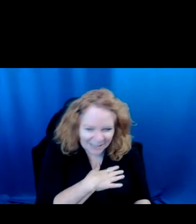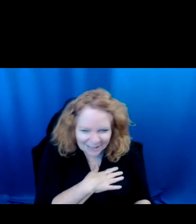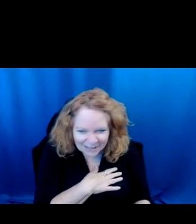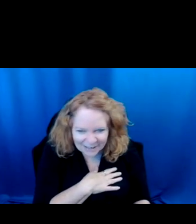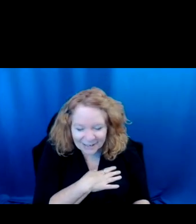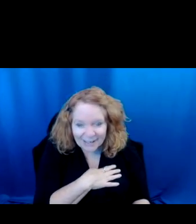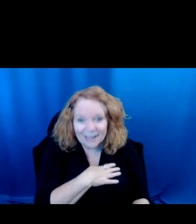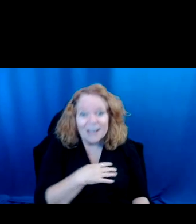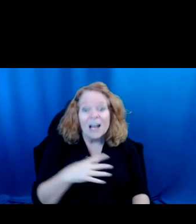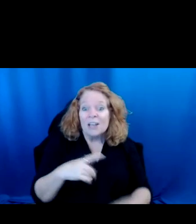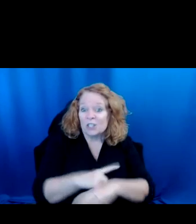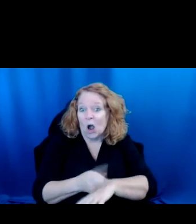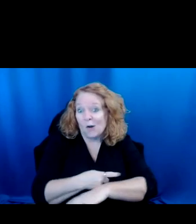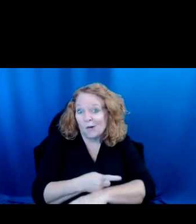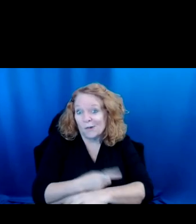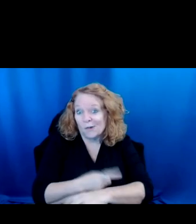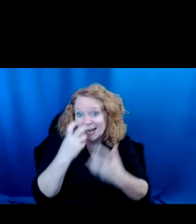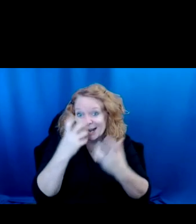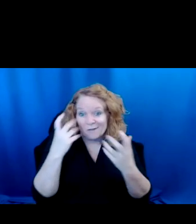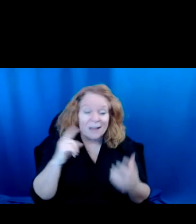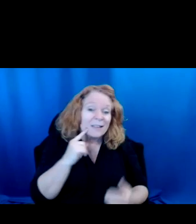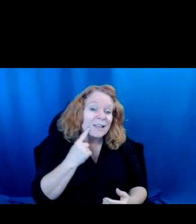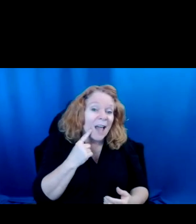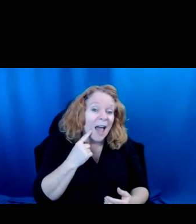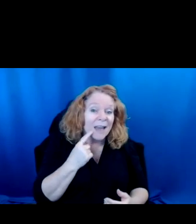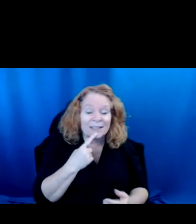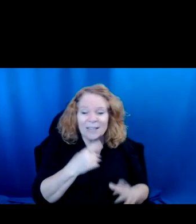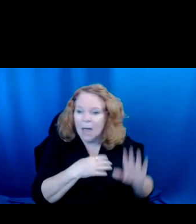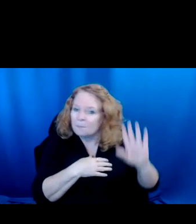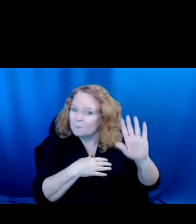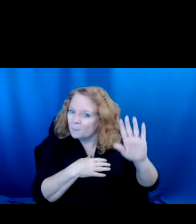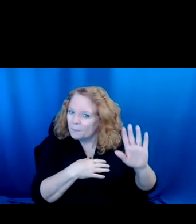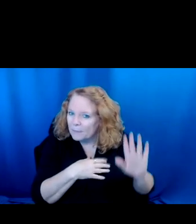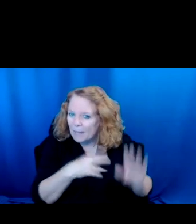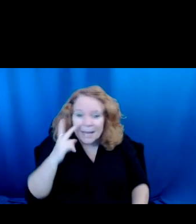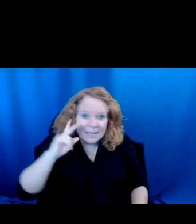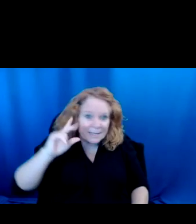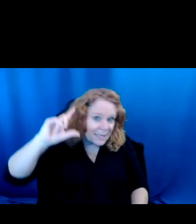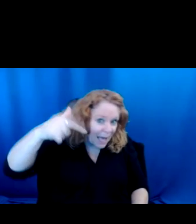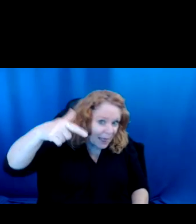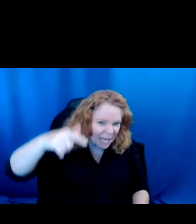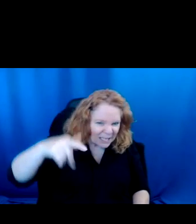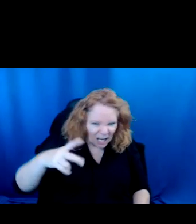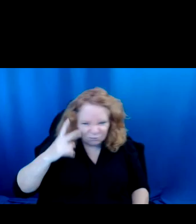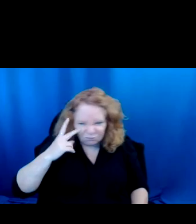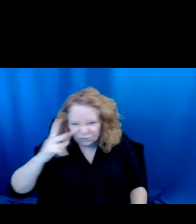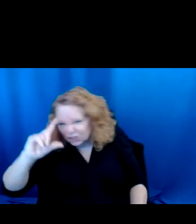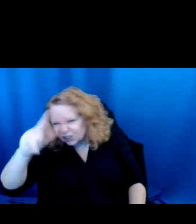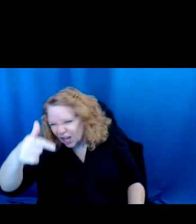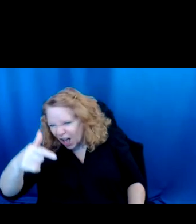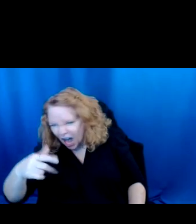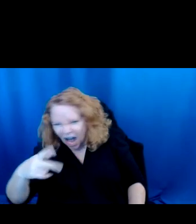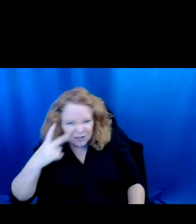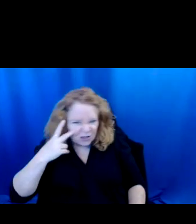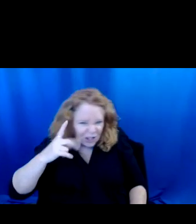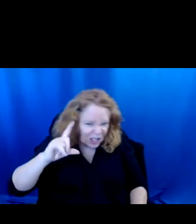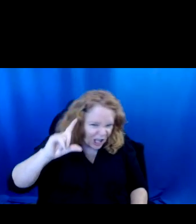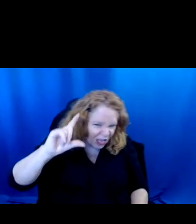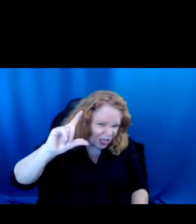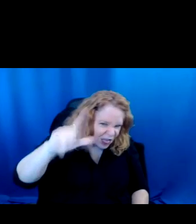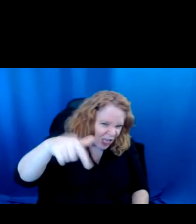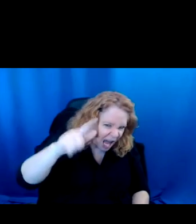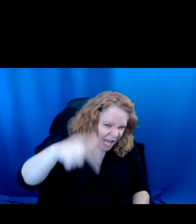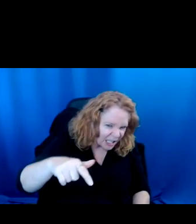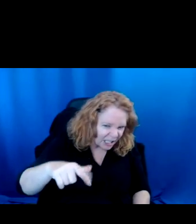And creaky cranky candy said, "I will see you later, see you later. I'll see you later at the